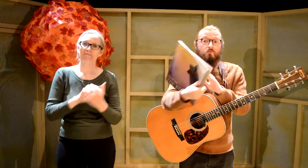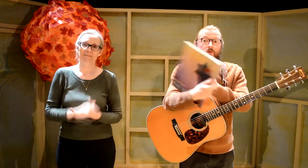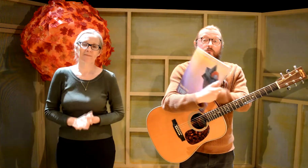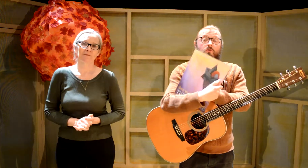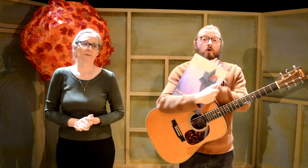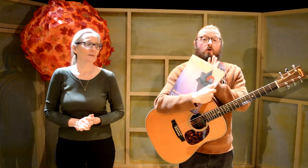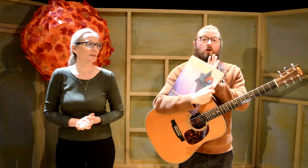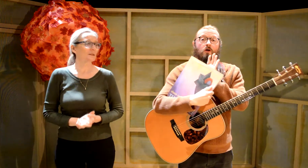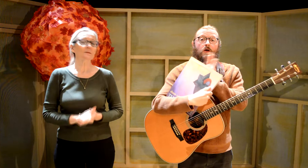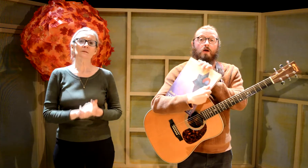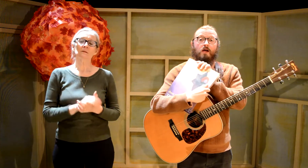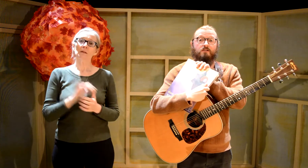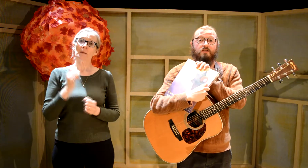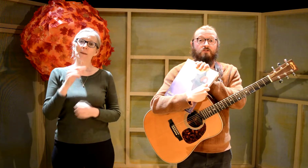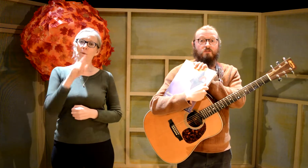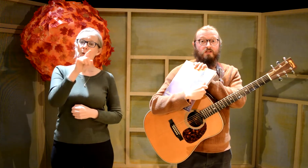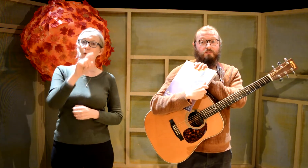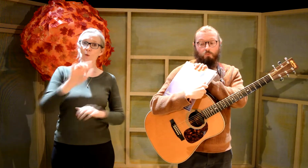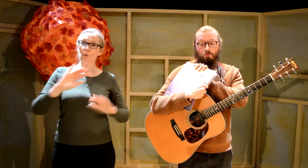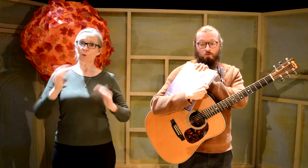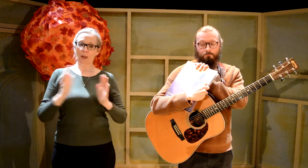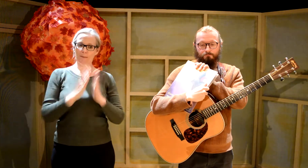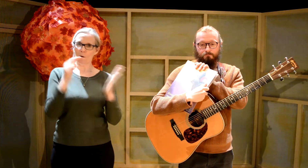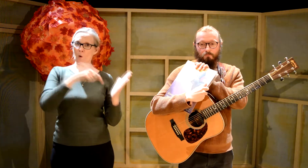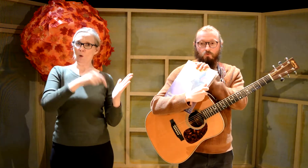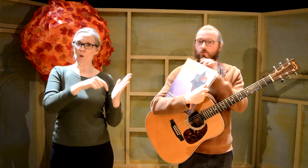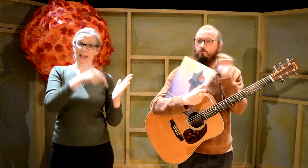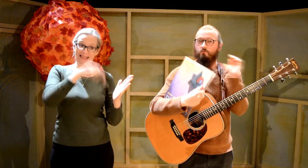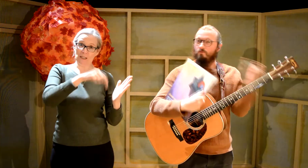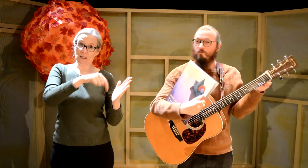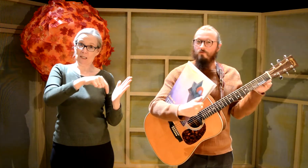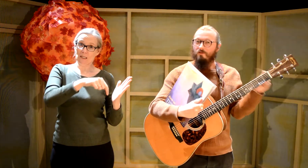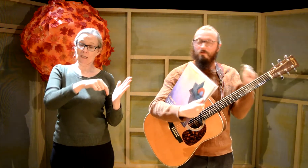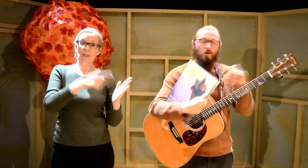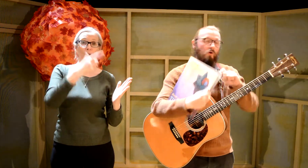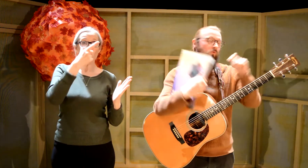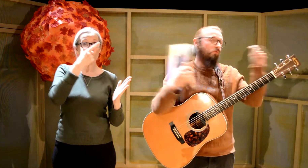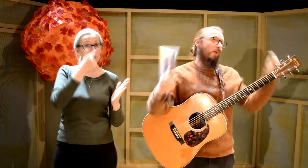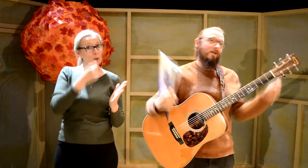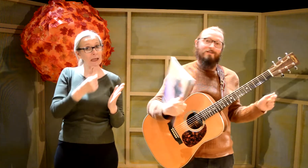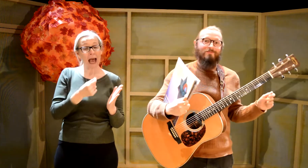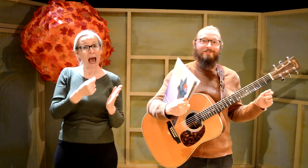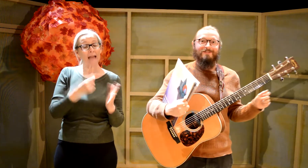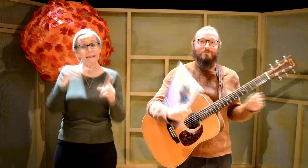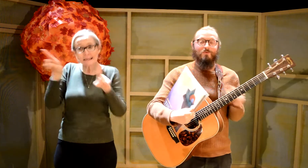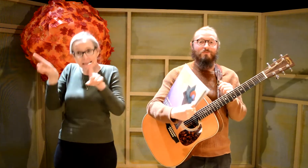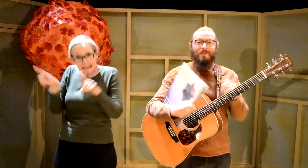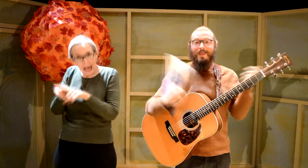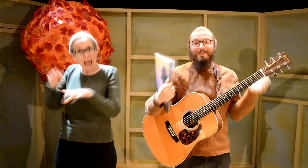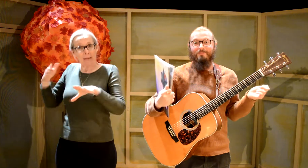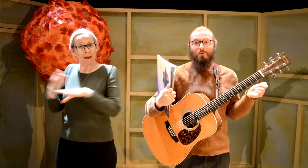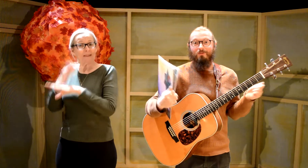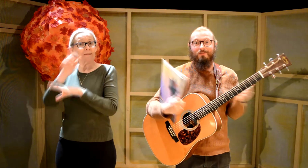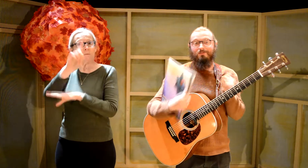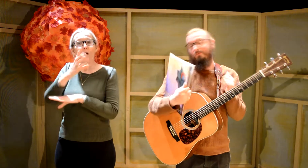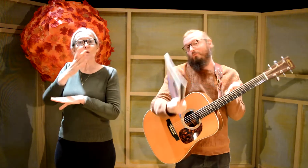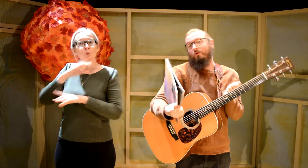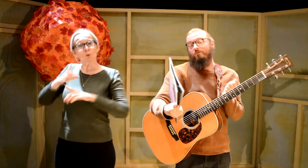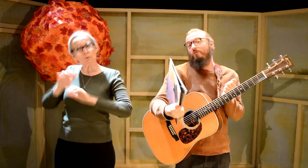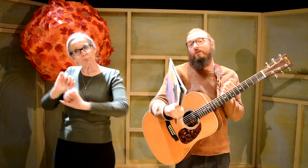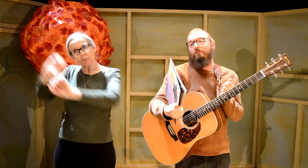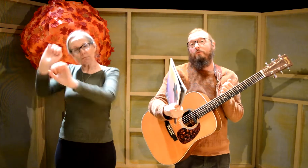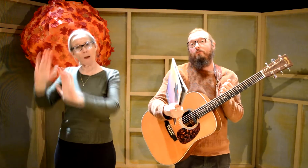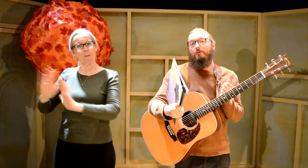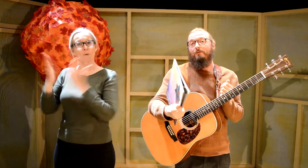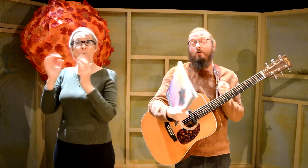Also, if you haven't got access to this book, you can do this whole activity with any book that's one